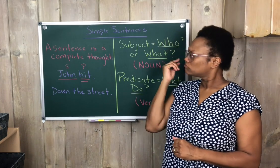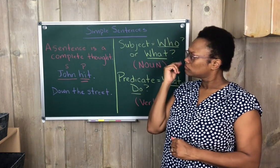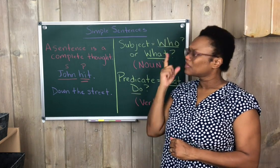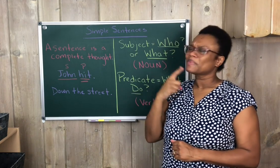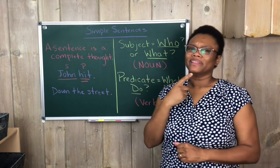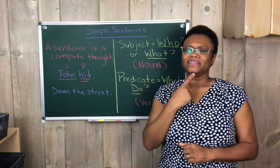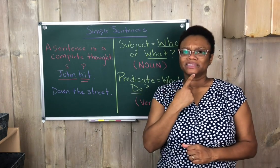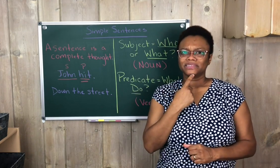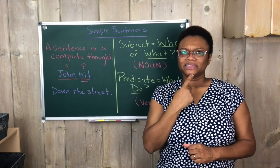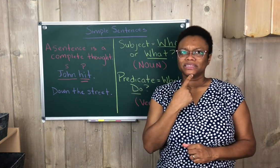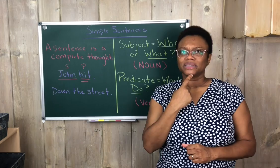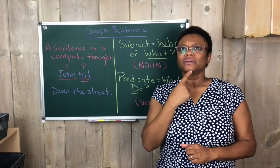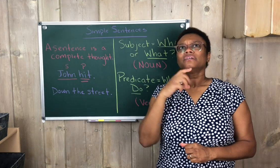Let me think about that.